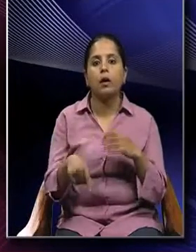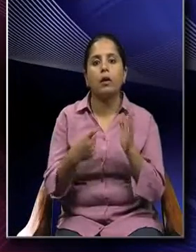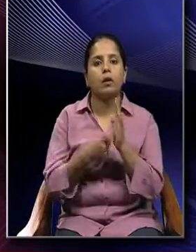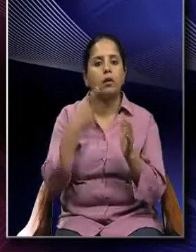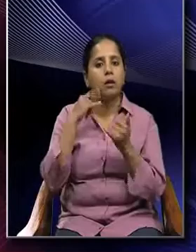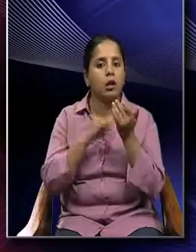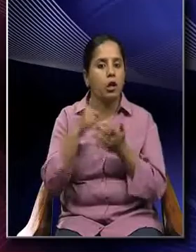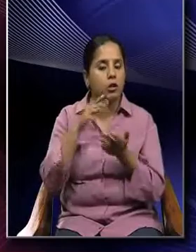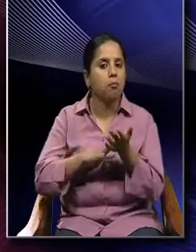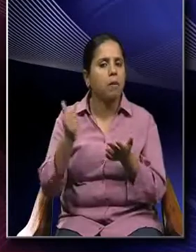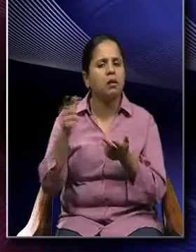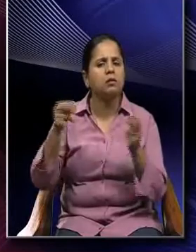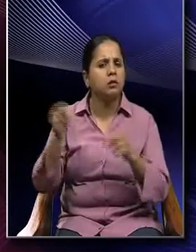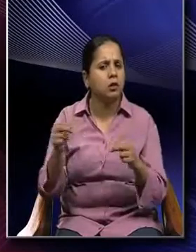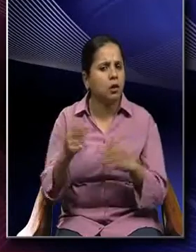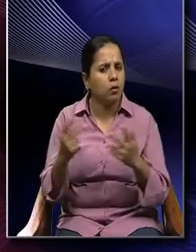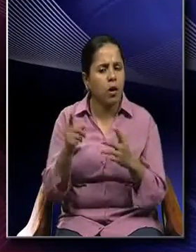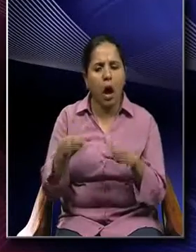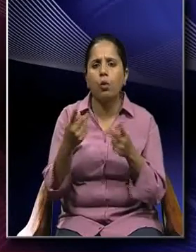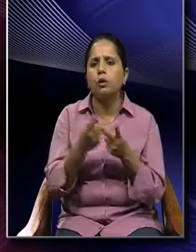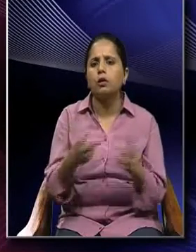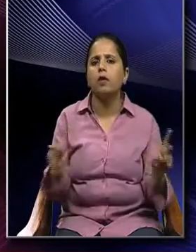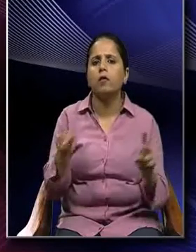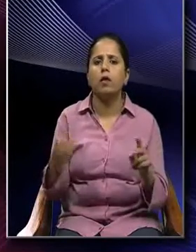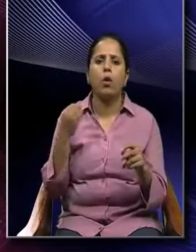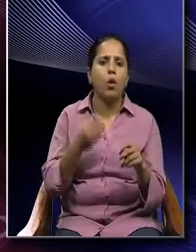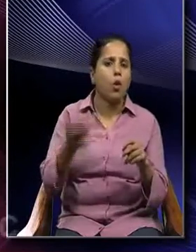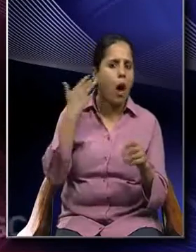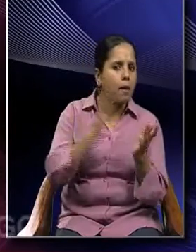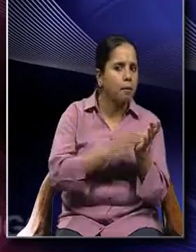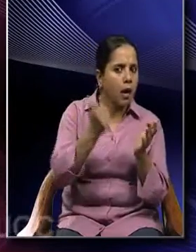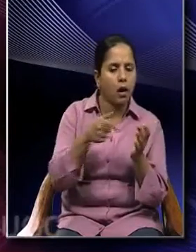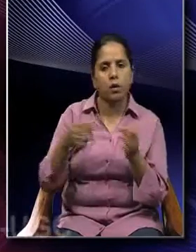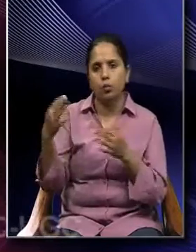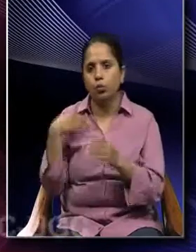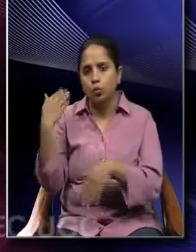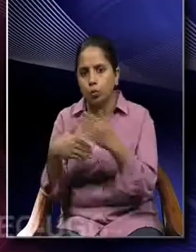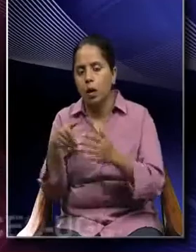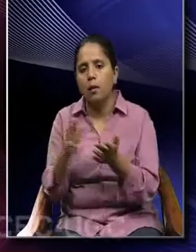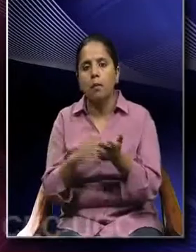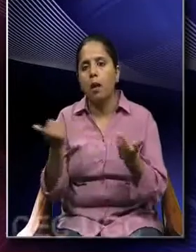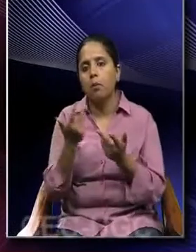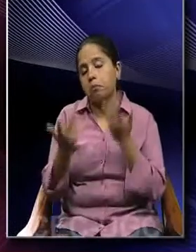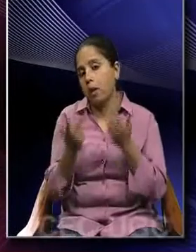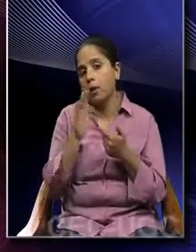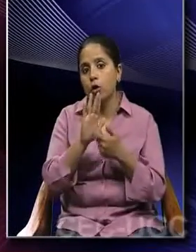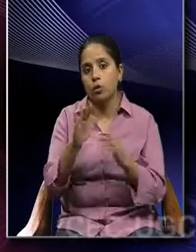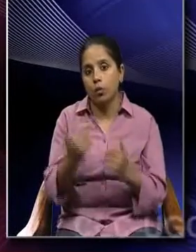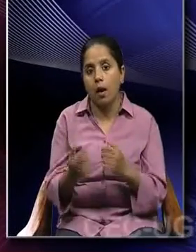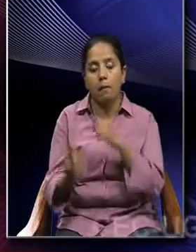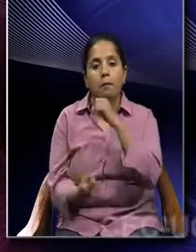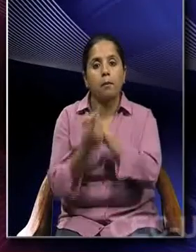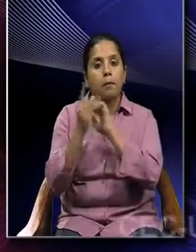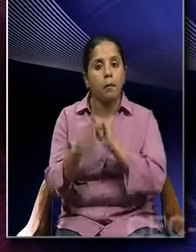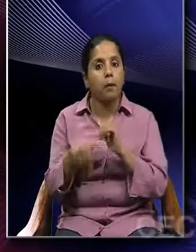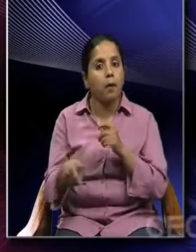What is needed in them? How they are different from the traditional managers, traditional leaders. It may be indicated that emergence of